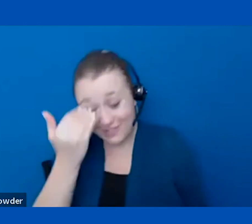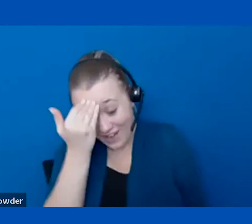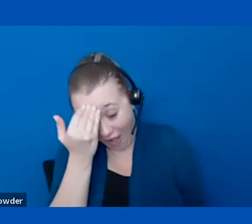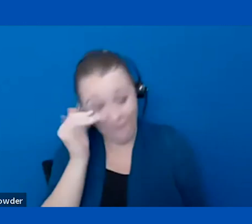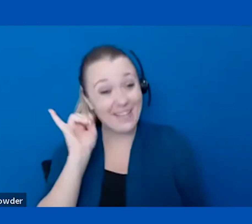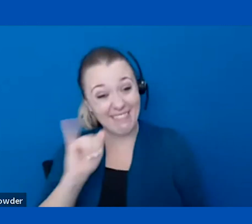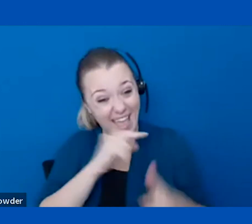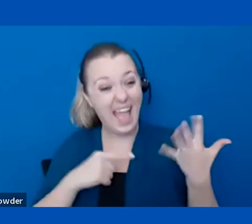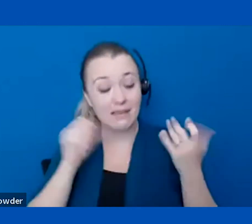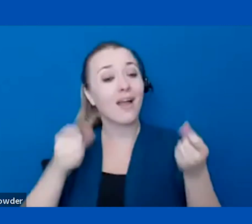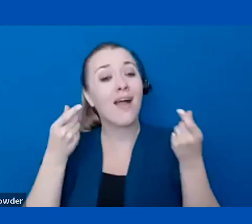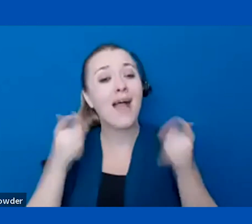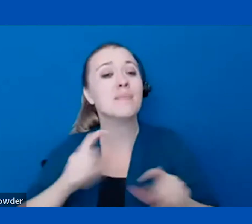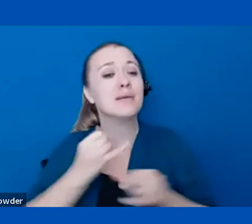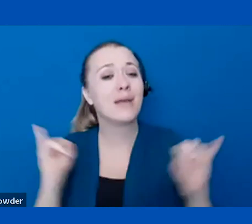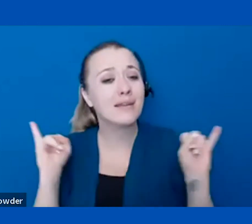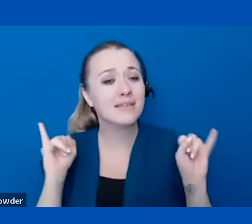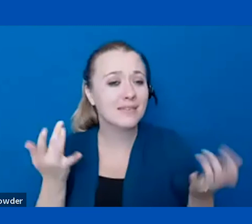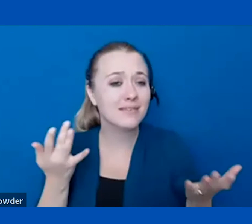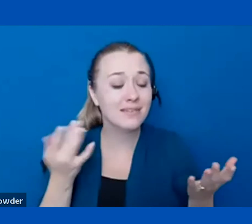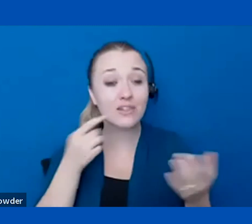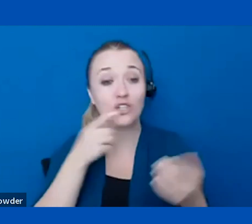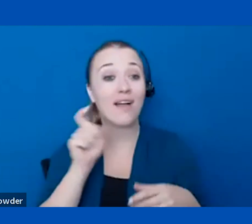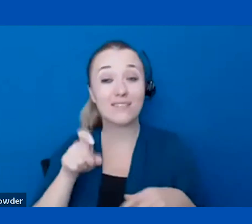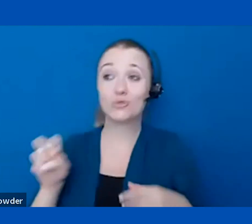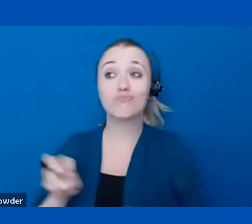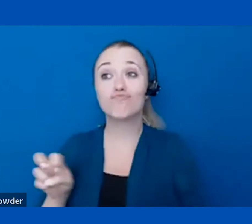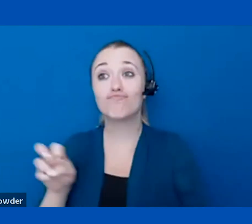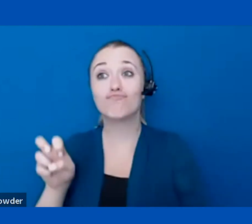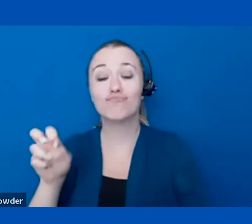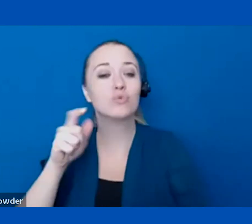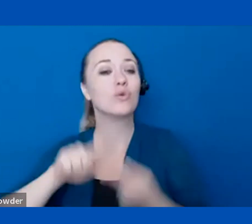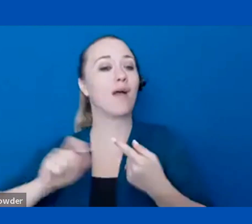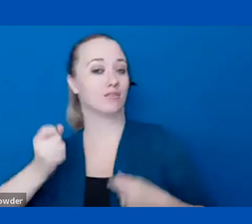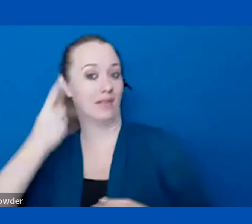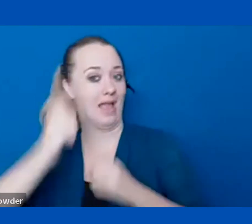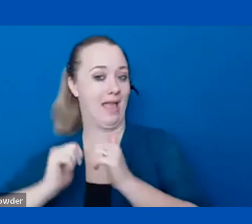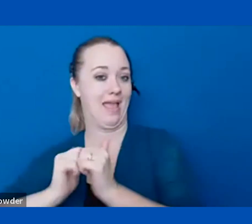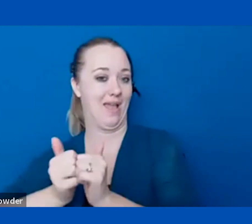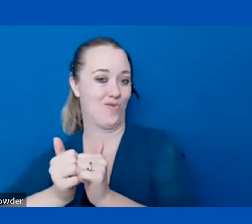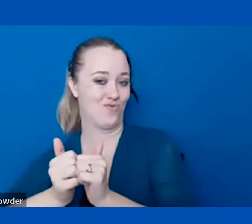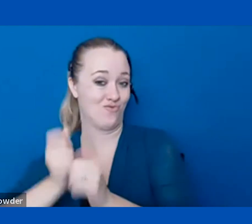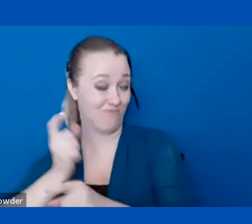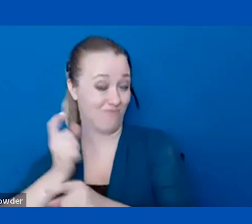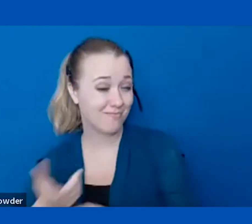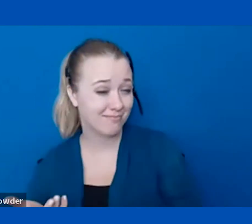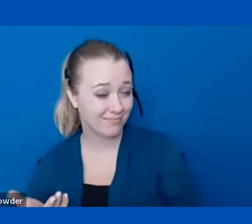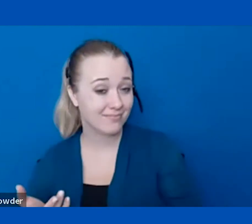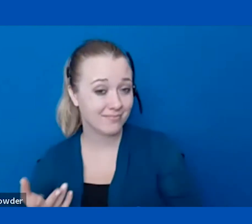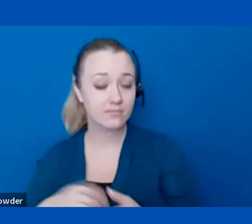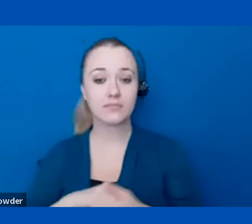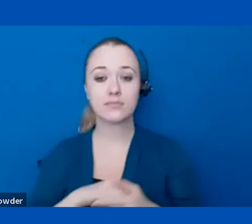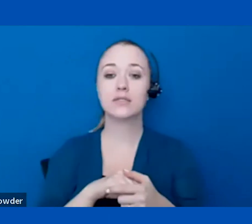continue go along your journey to understand how to do it, right? And so what I tell